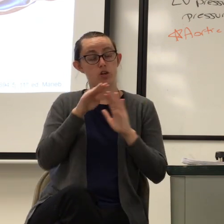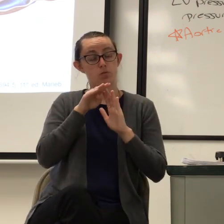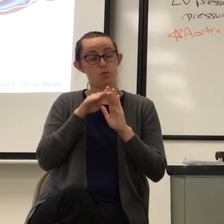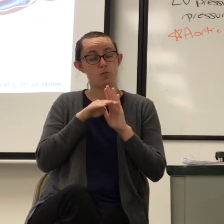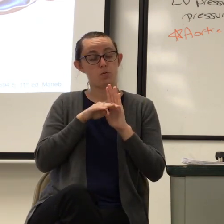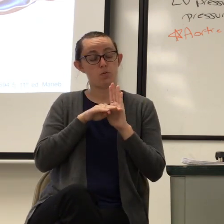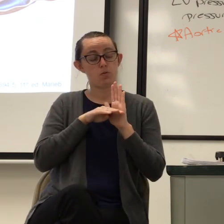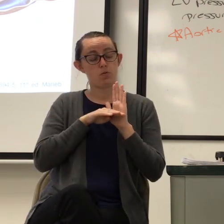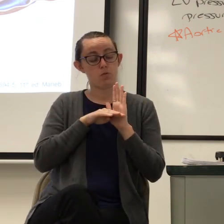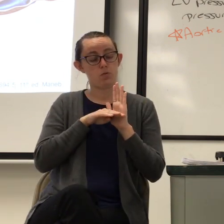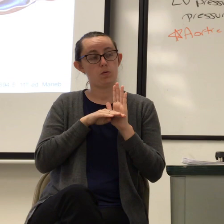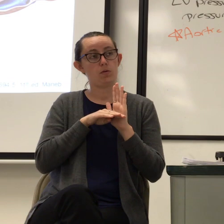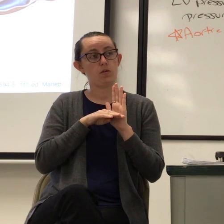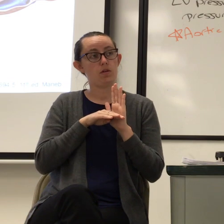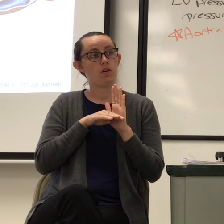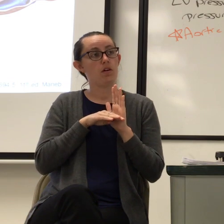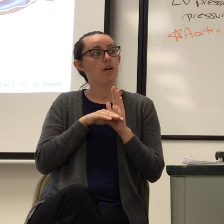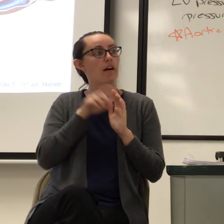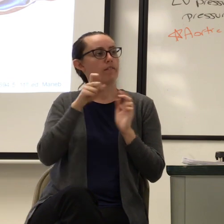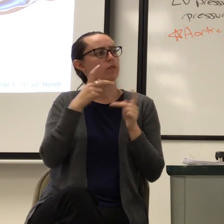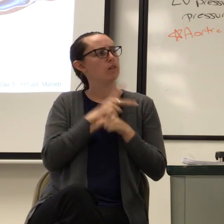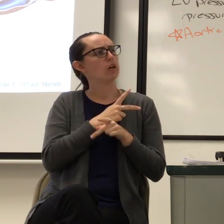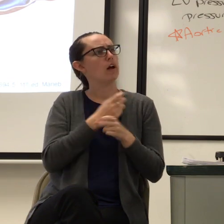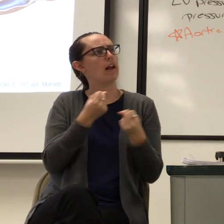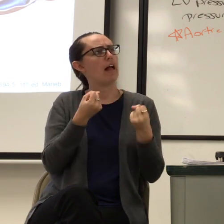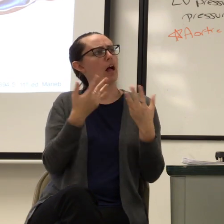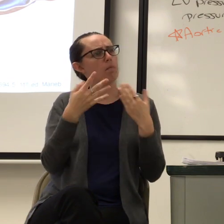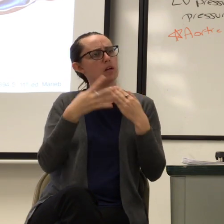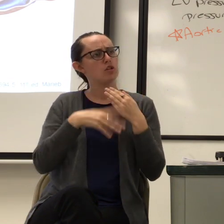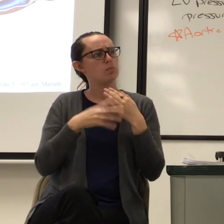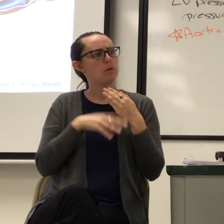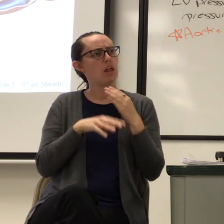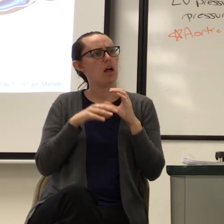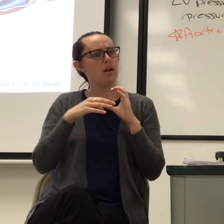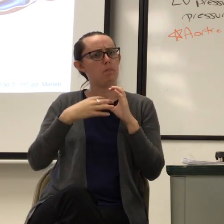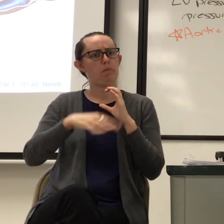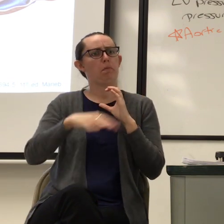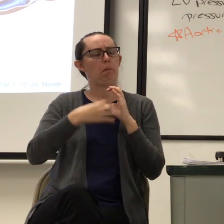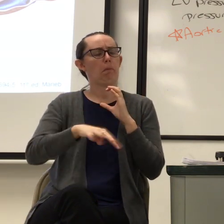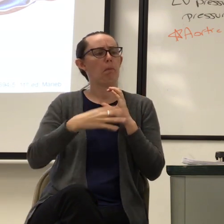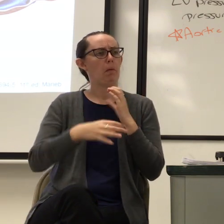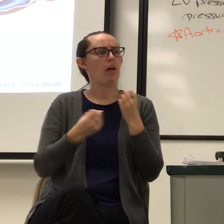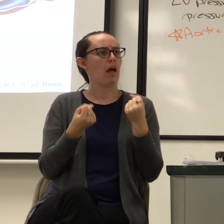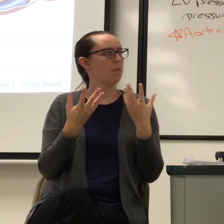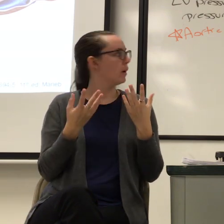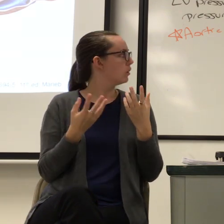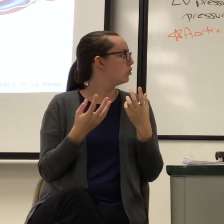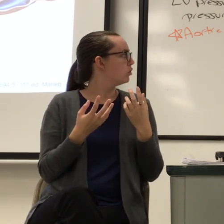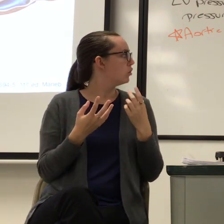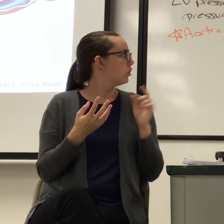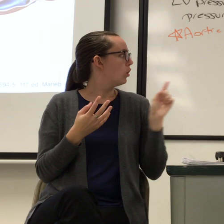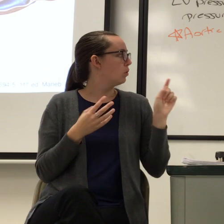I mean, you got to figure out how much blood you've ejected. Pretty much from there to there.